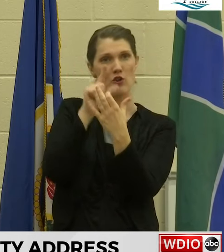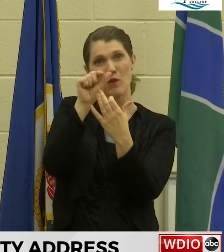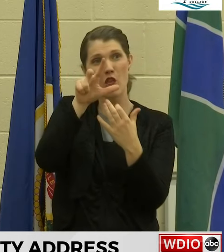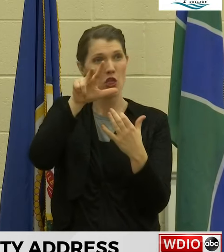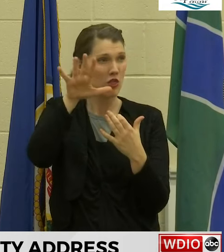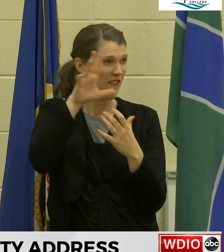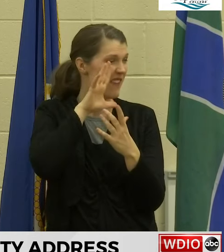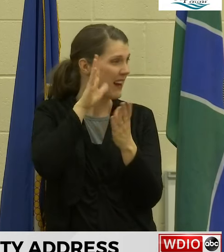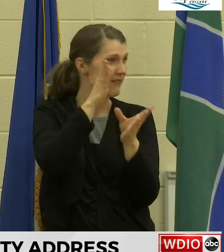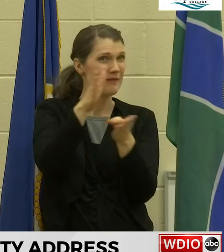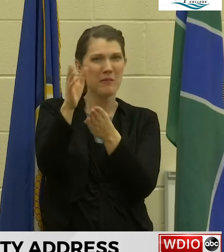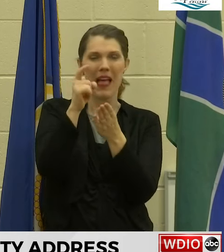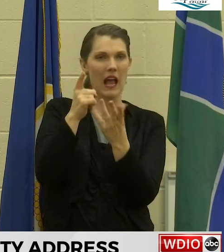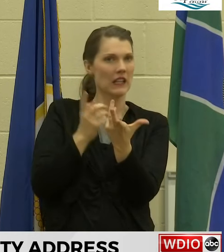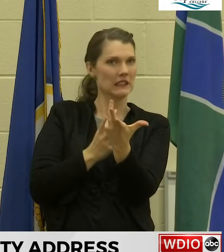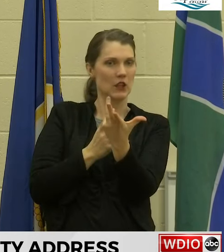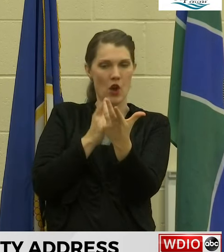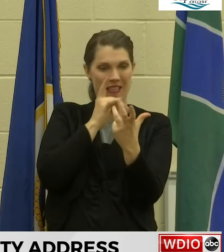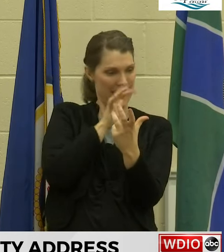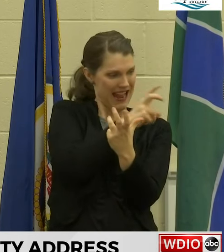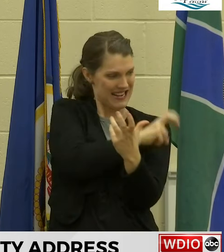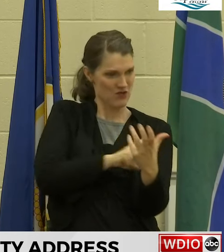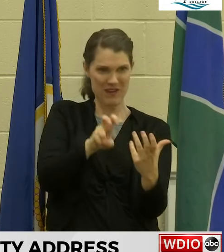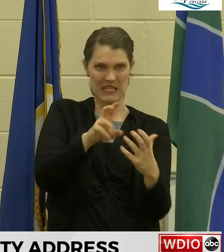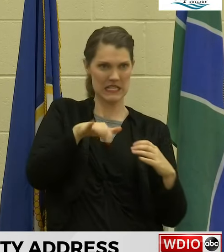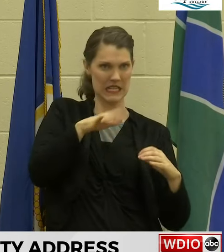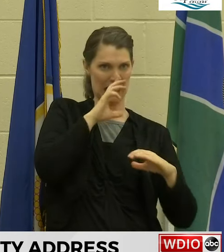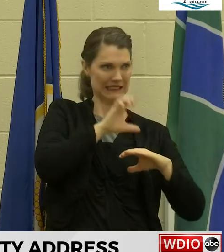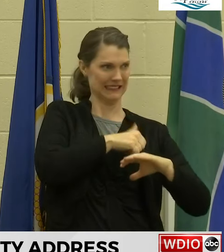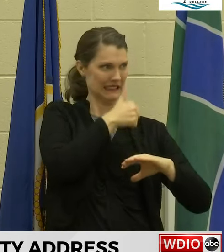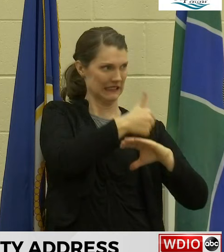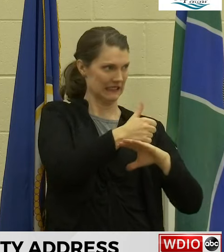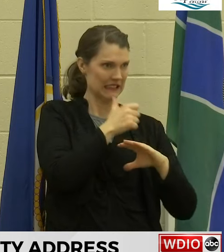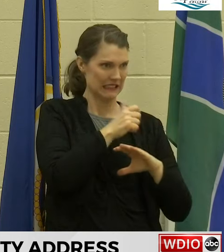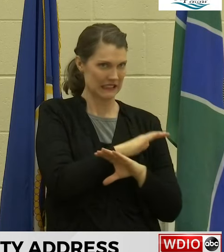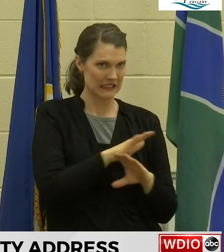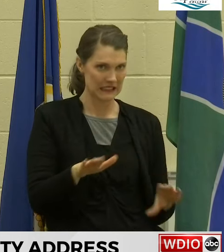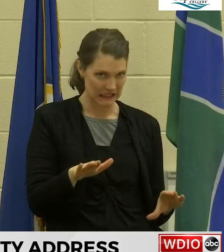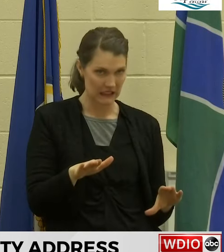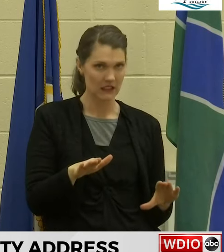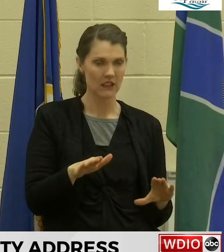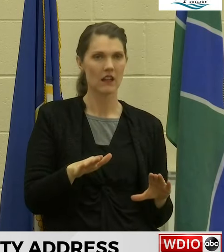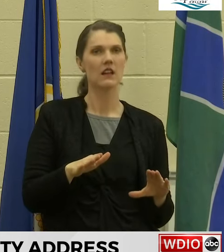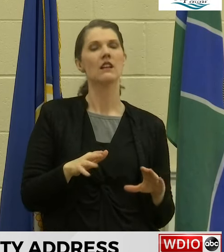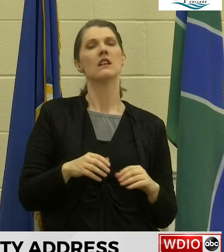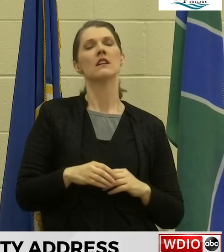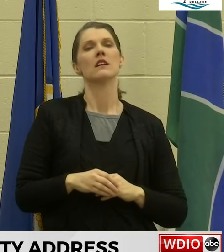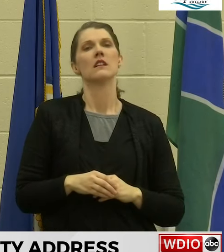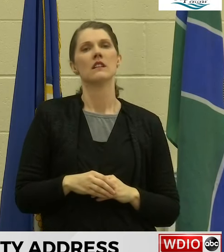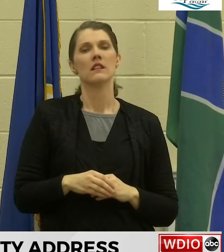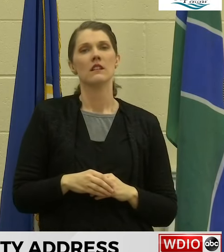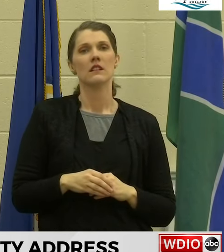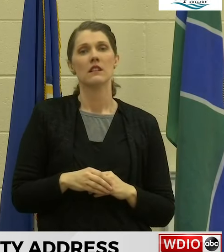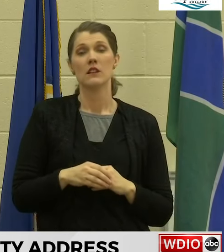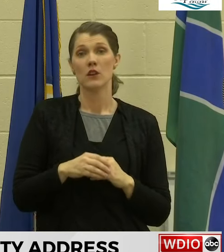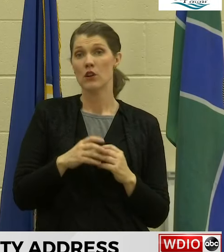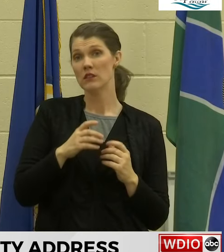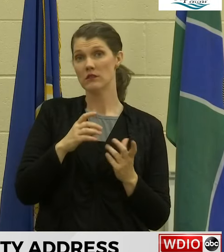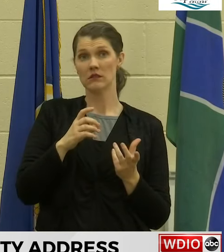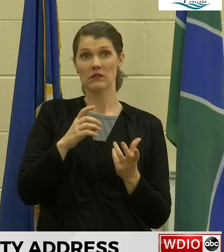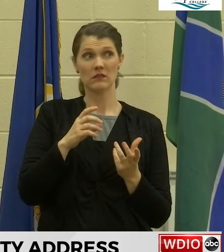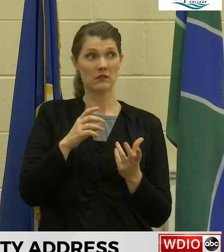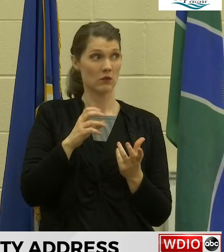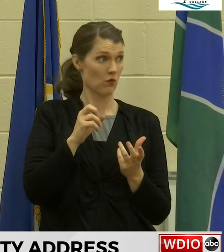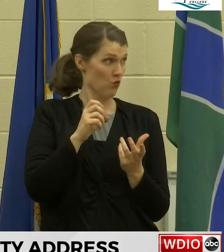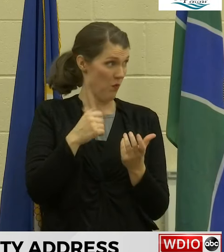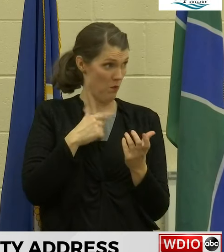a roadmap for how we reach our energy and sustainability goals. Nor do we have